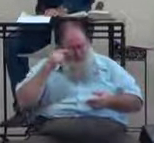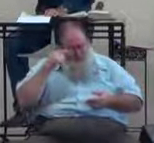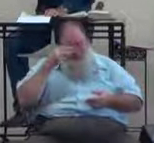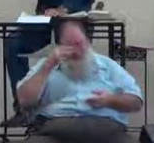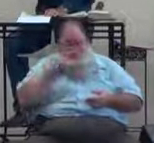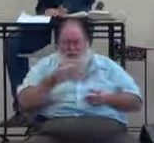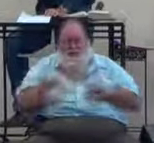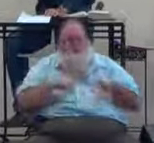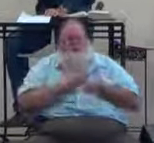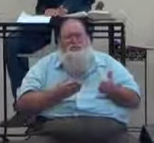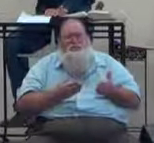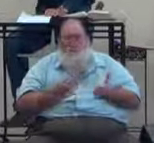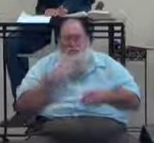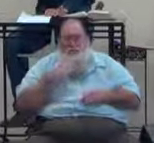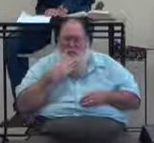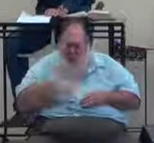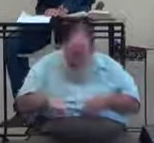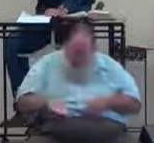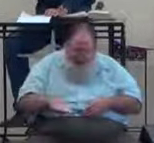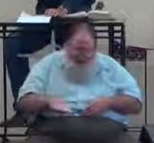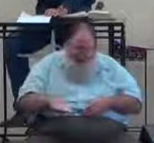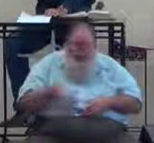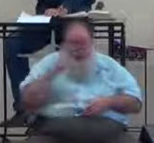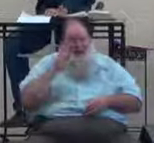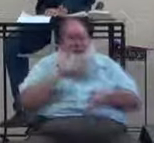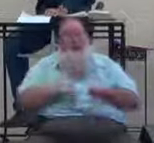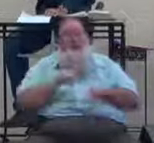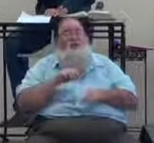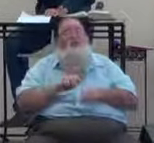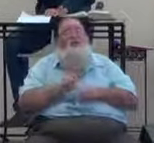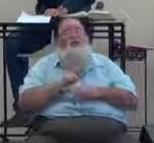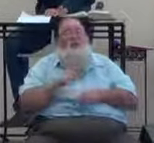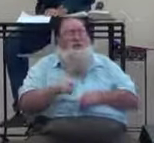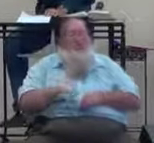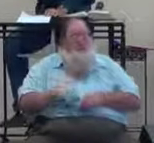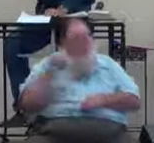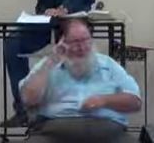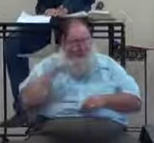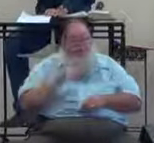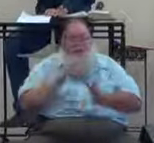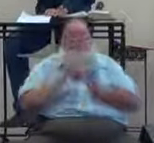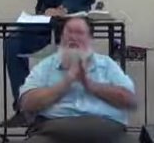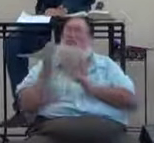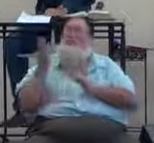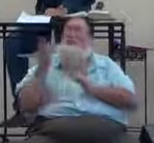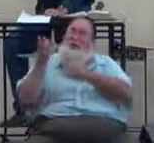If you have asked him into your heart as Lord and Savior, you're in, dude.